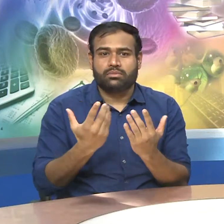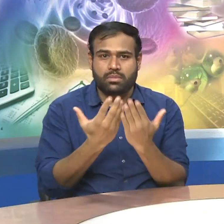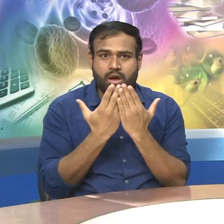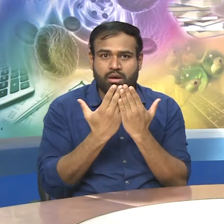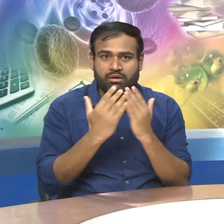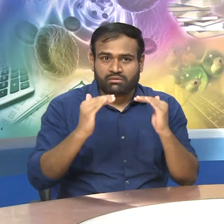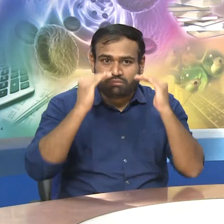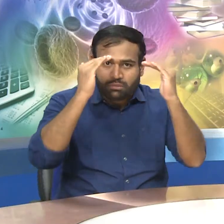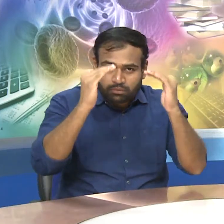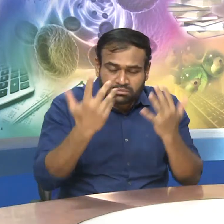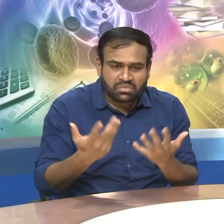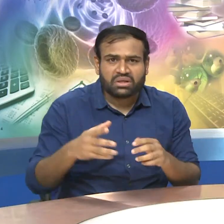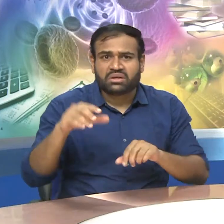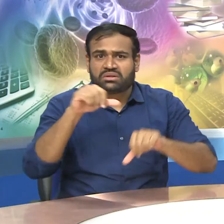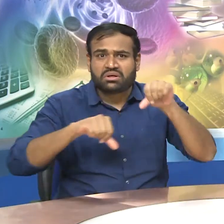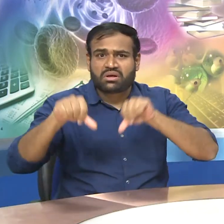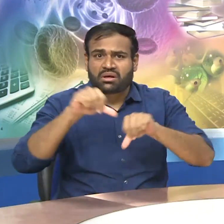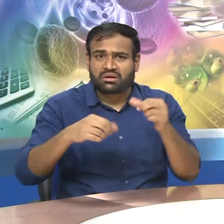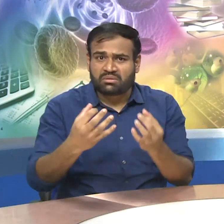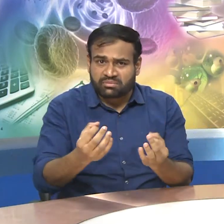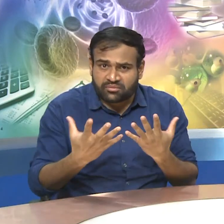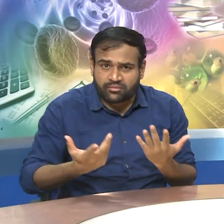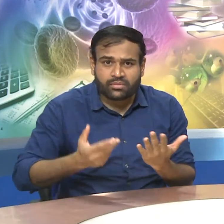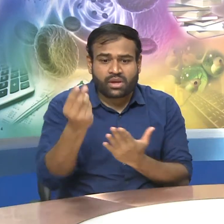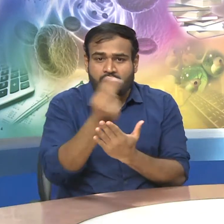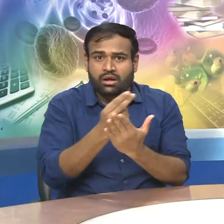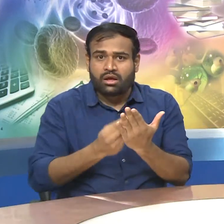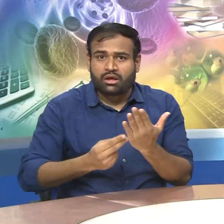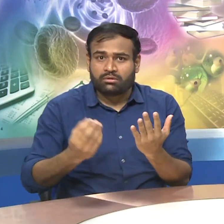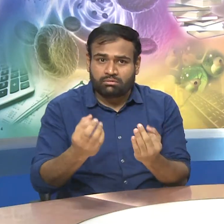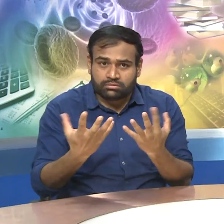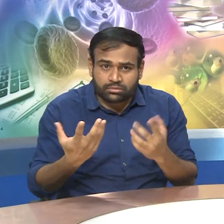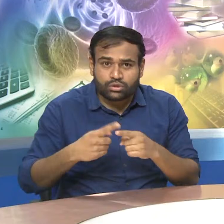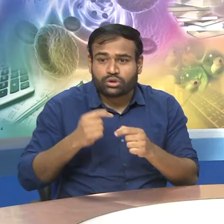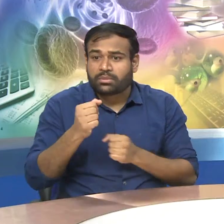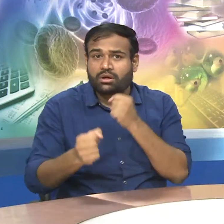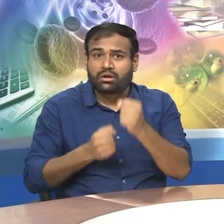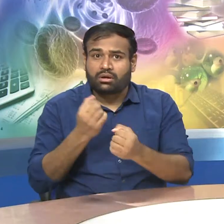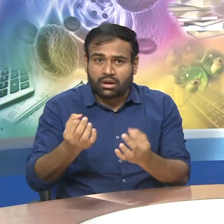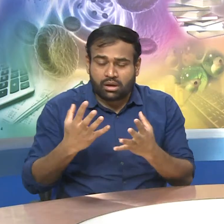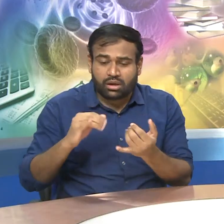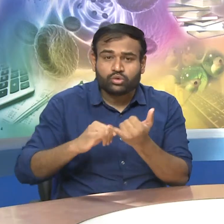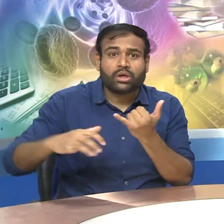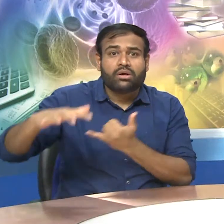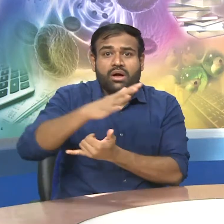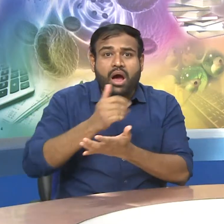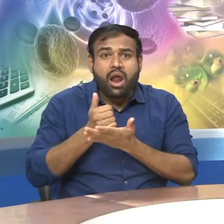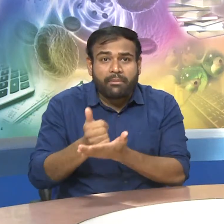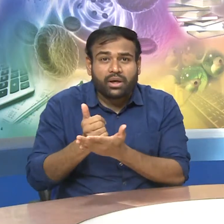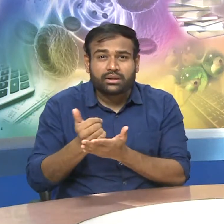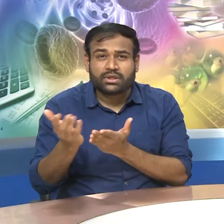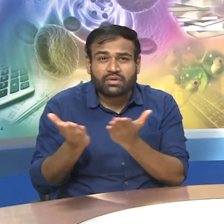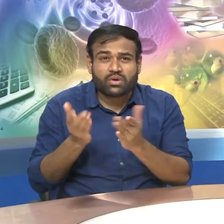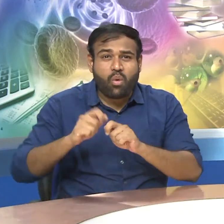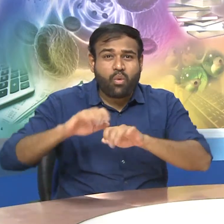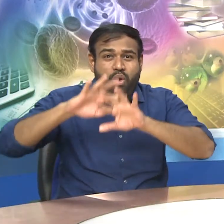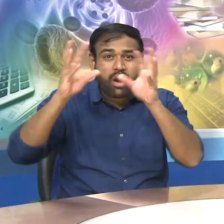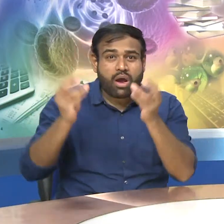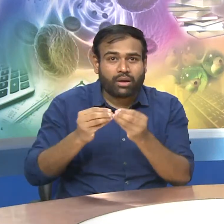from amongst the person having special knowledge in the sphere of literature,